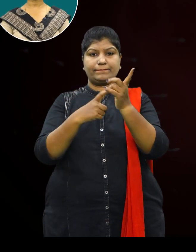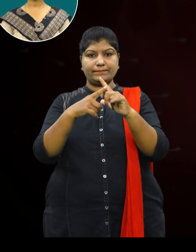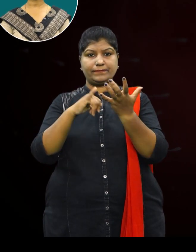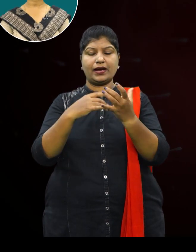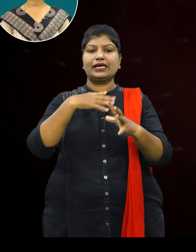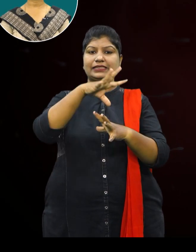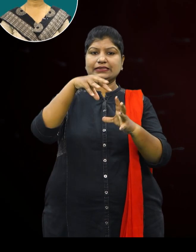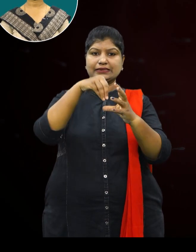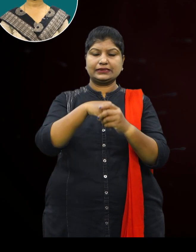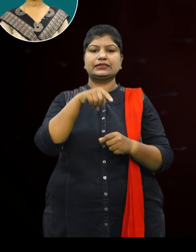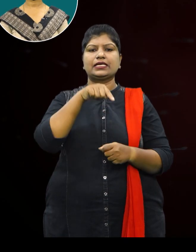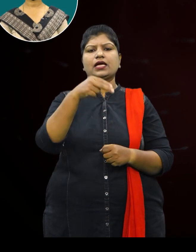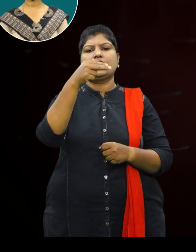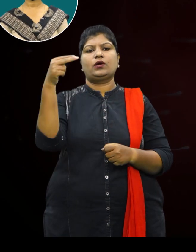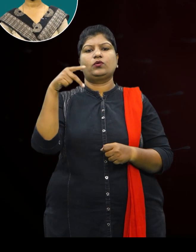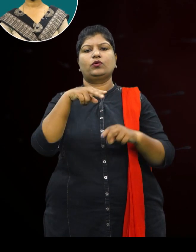a fetus.